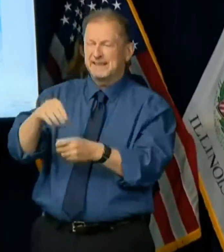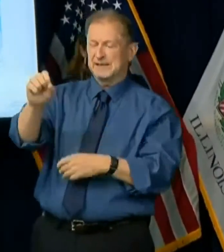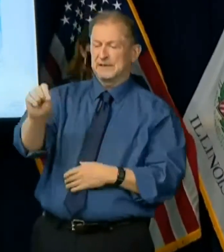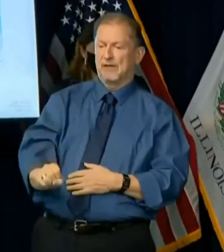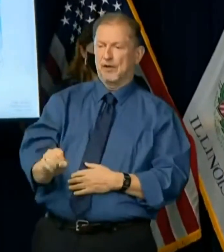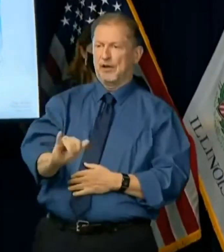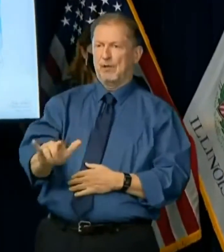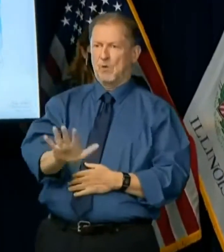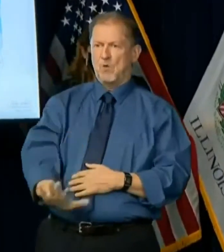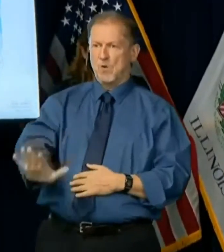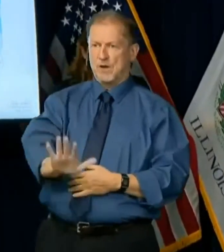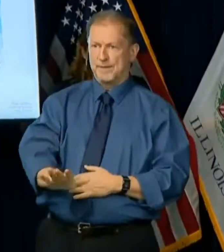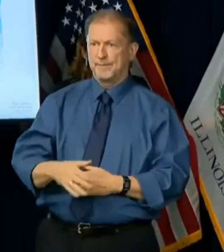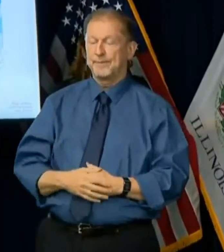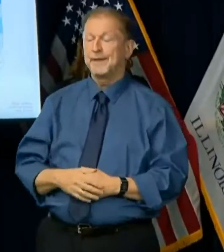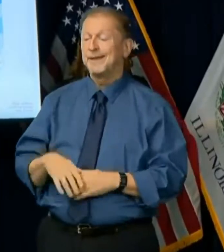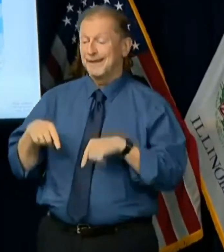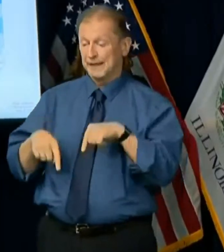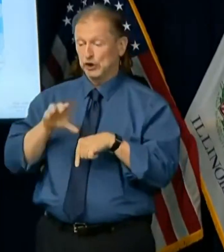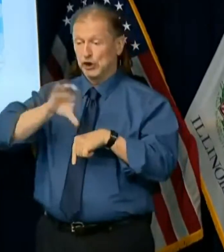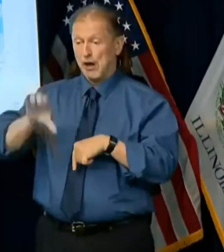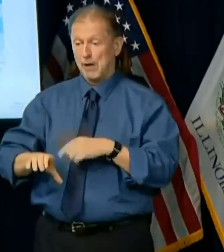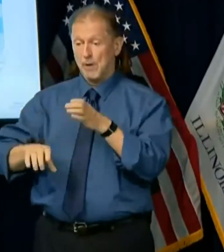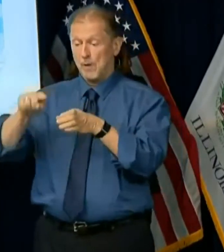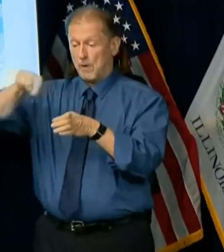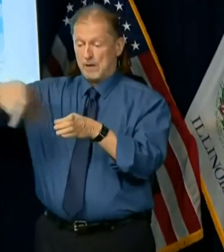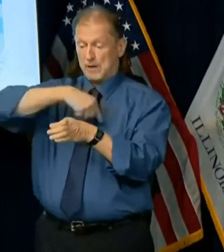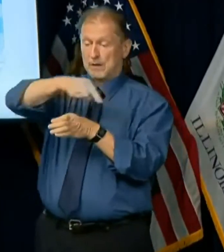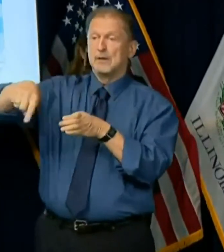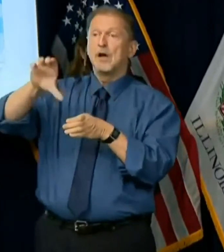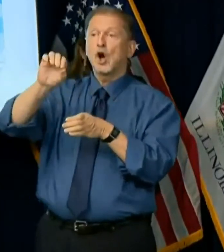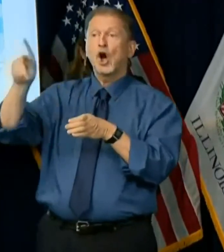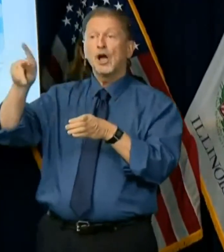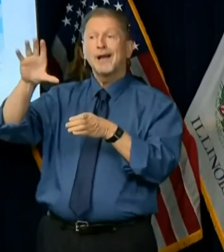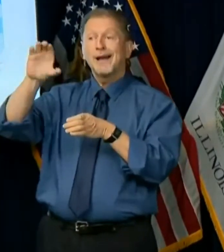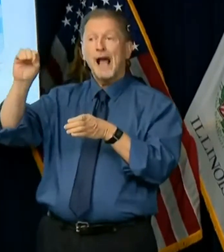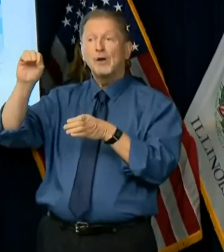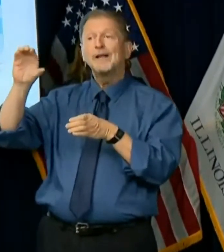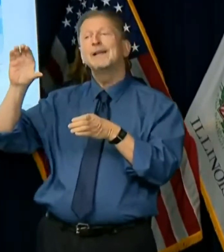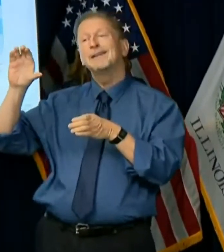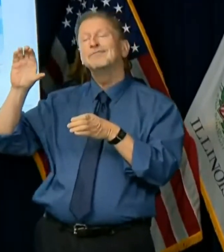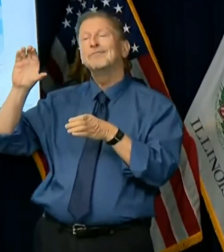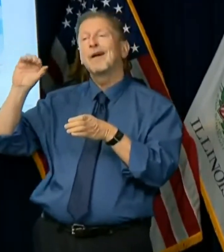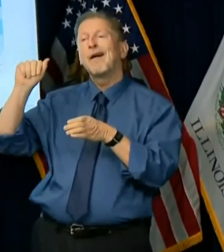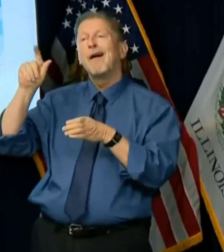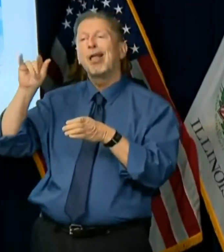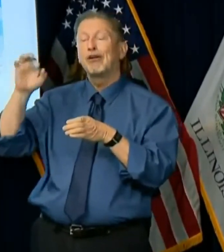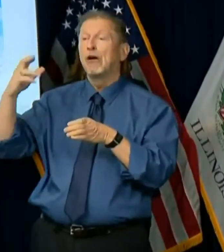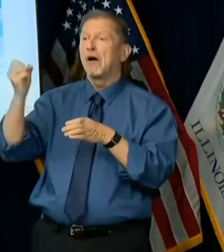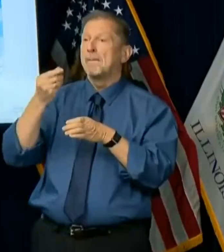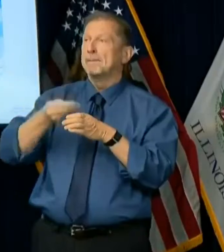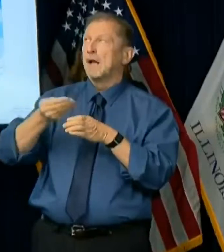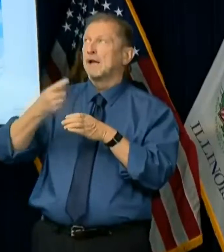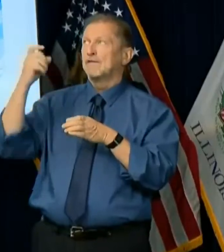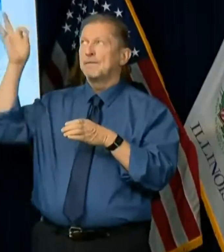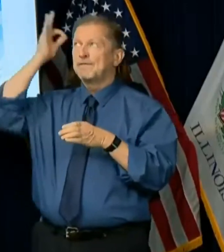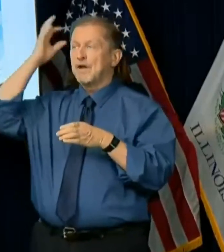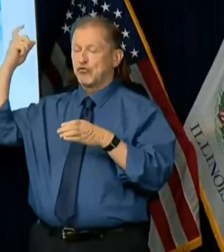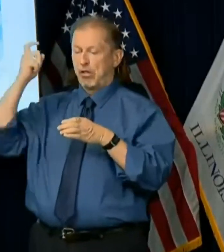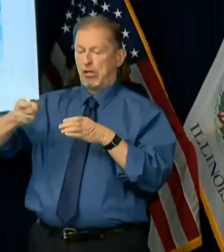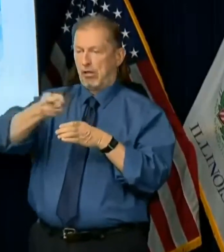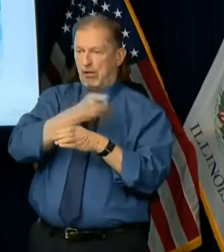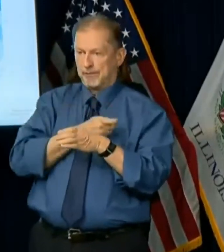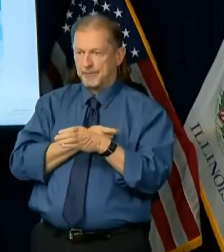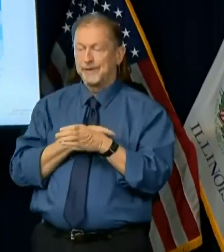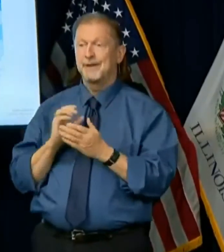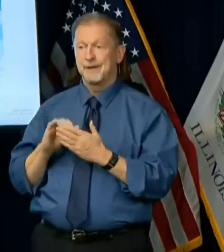Collier counties received direct allocations from the federal government. That's what we've done so